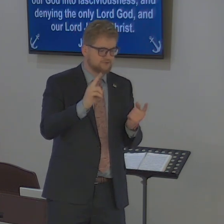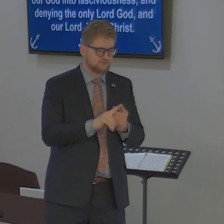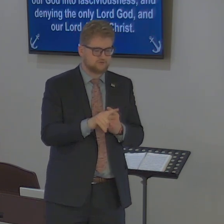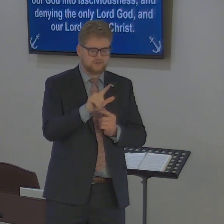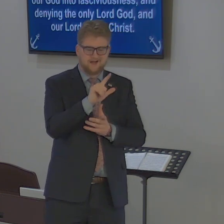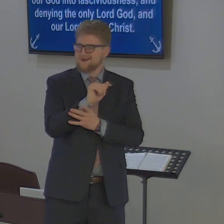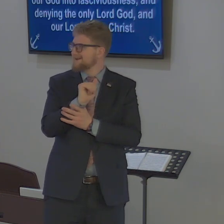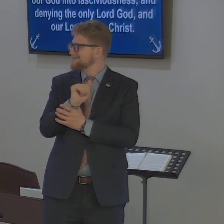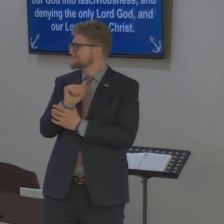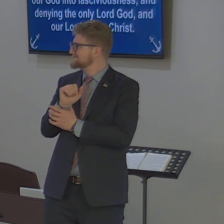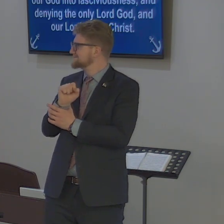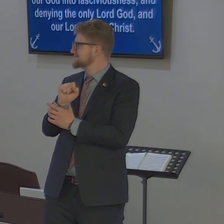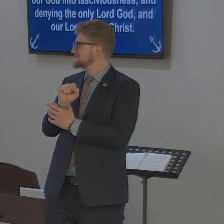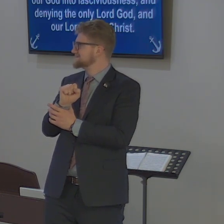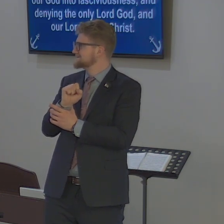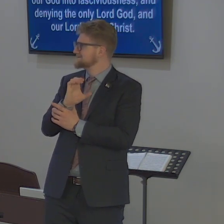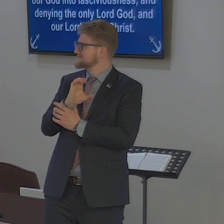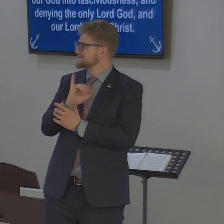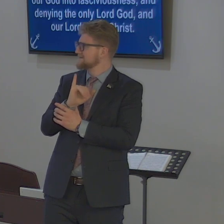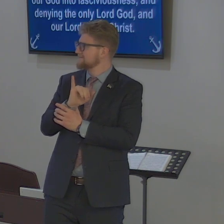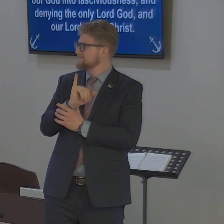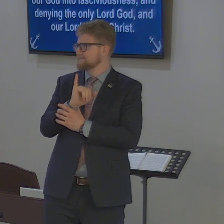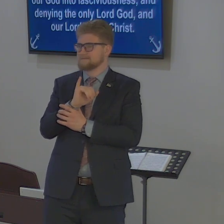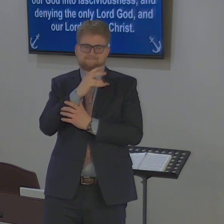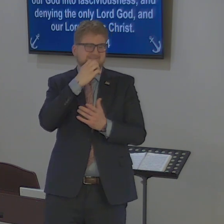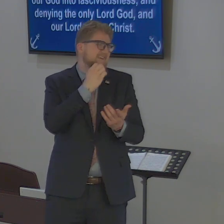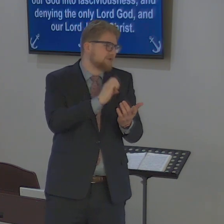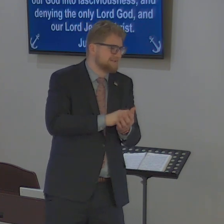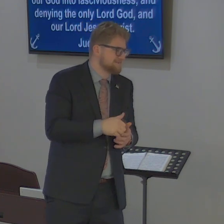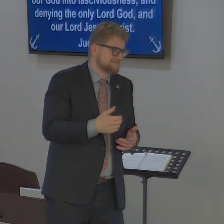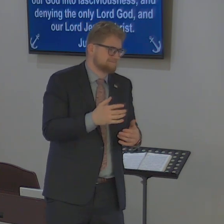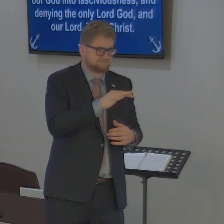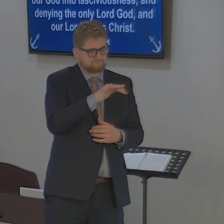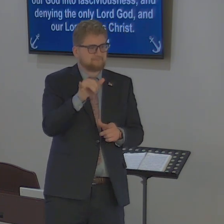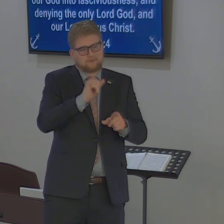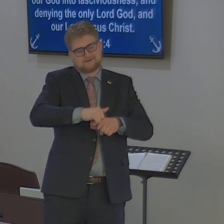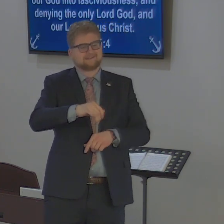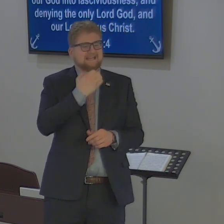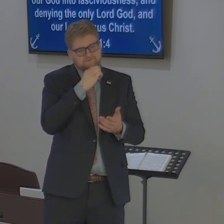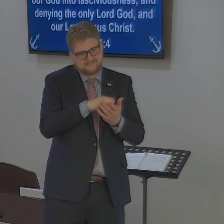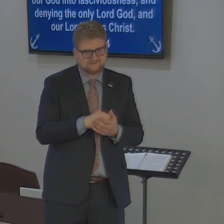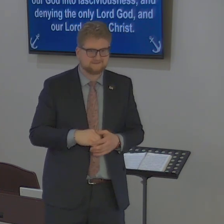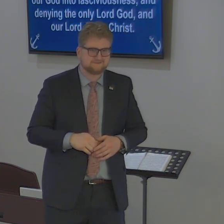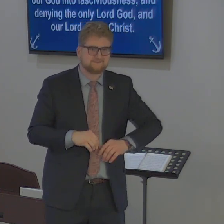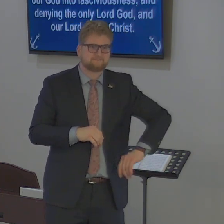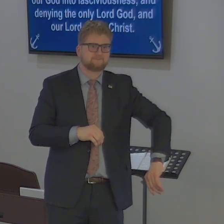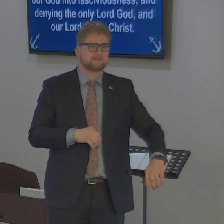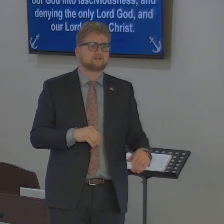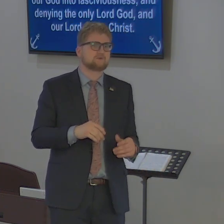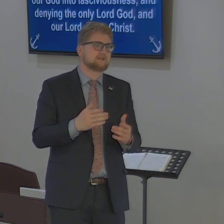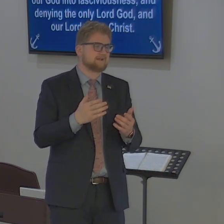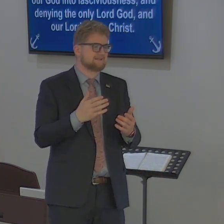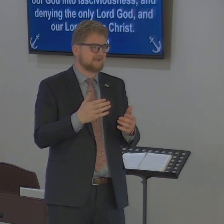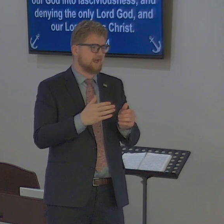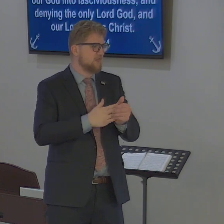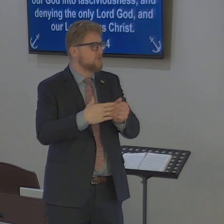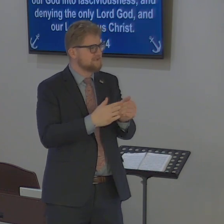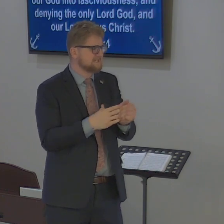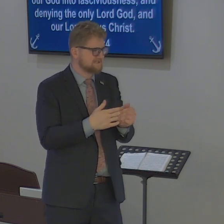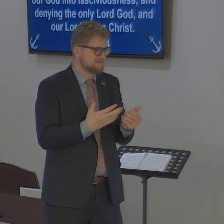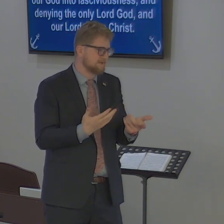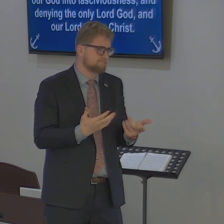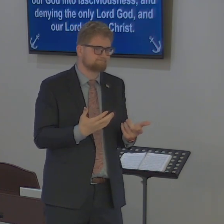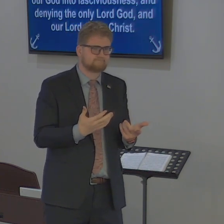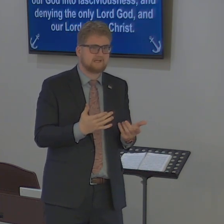and denying the only Lord God and our Lord Jesus Christ. He said lasciviousness is looseness. Can I say it this way?